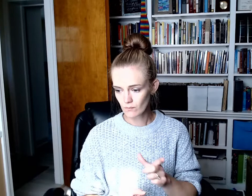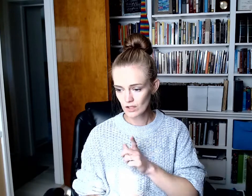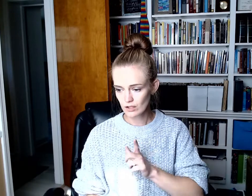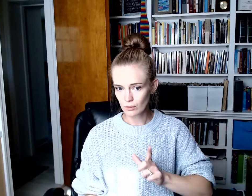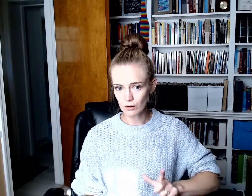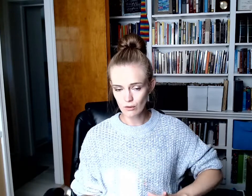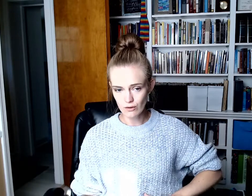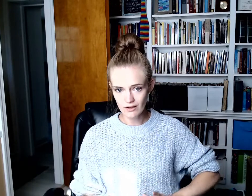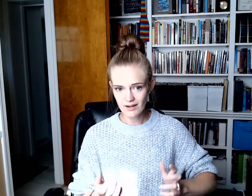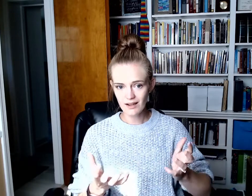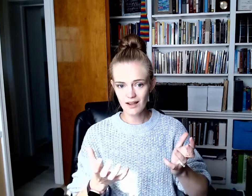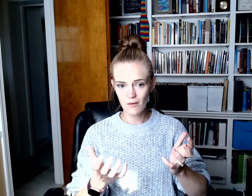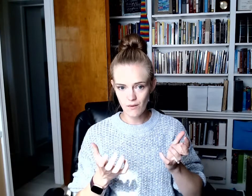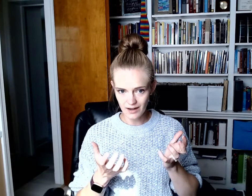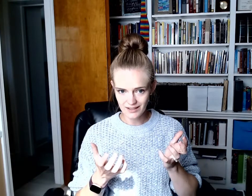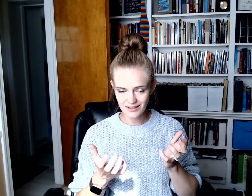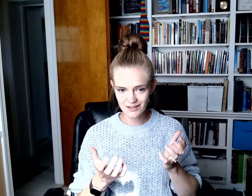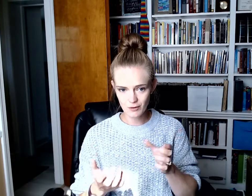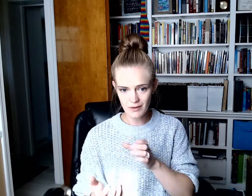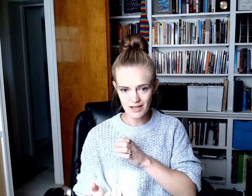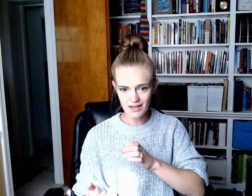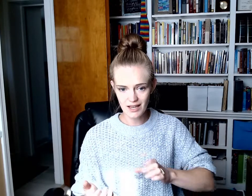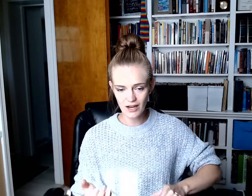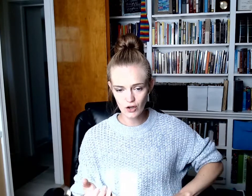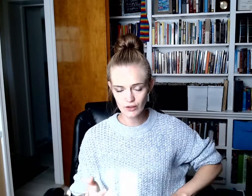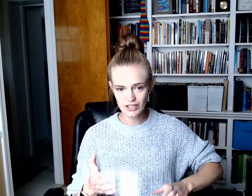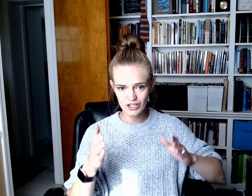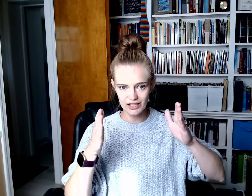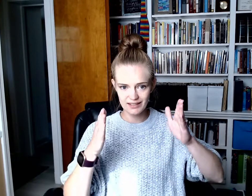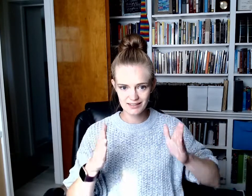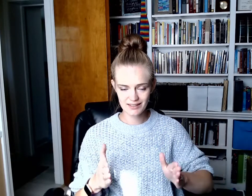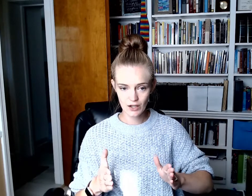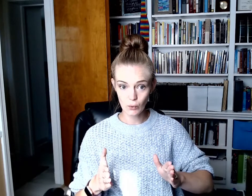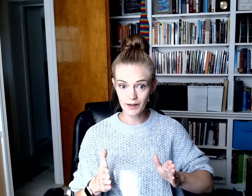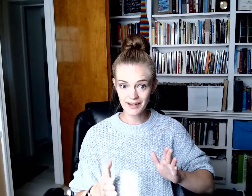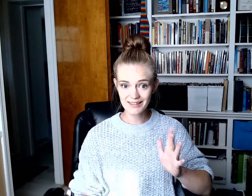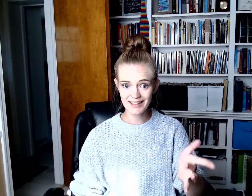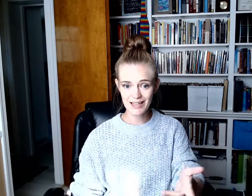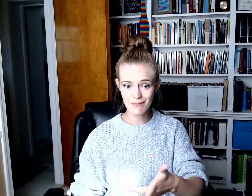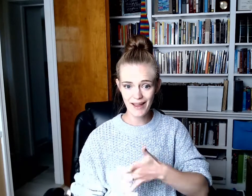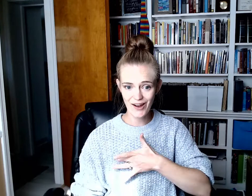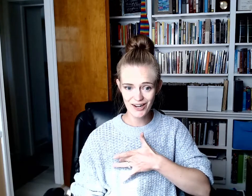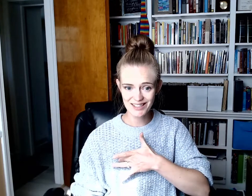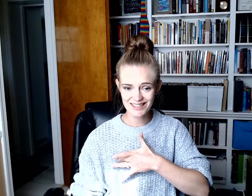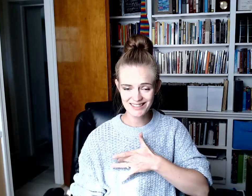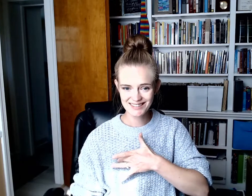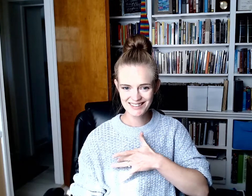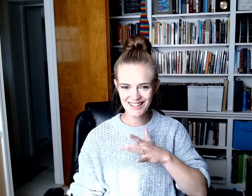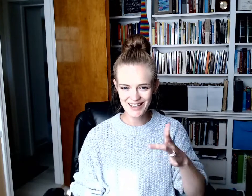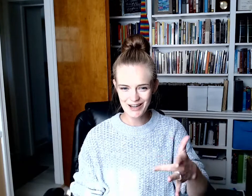So Lord, I want to be a Christian. Where? In my heart. In my